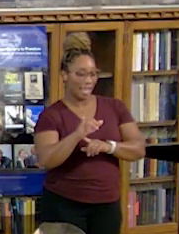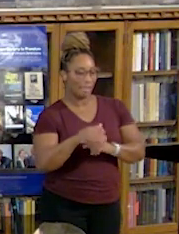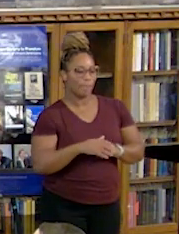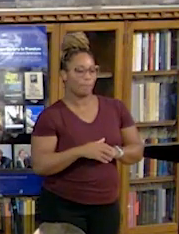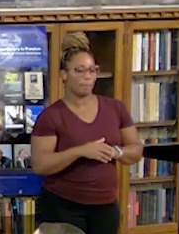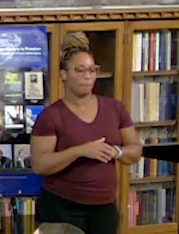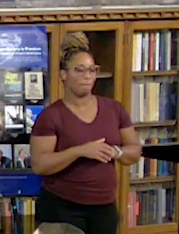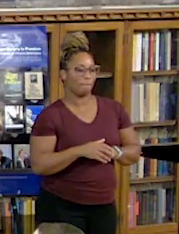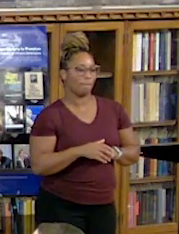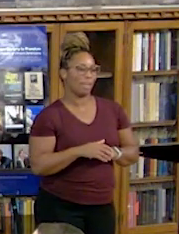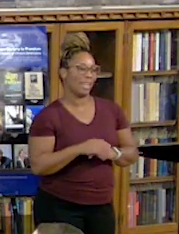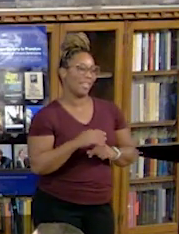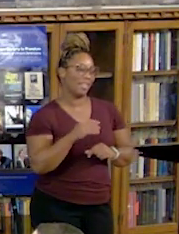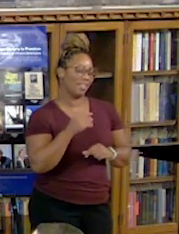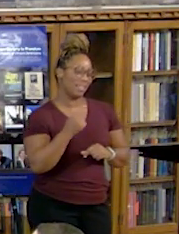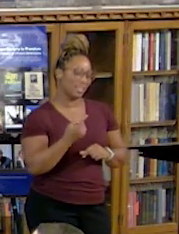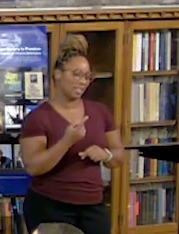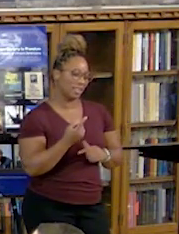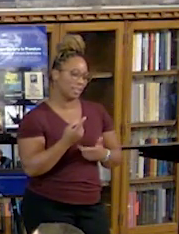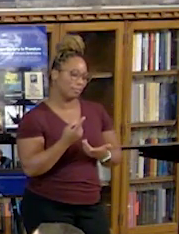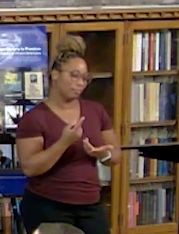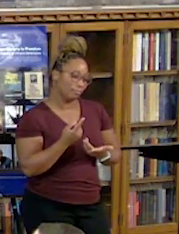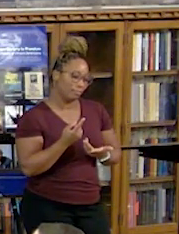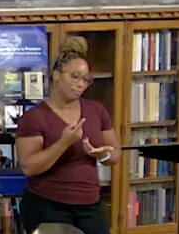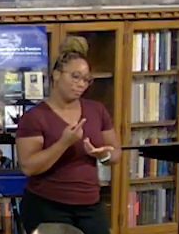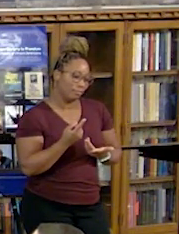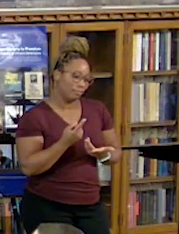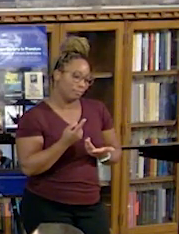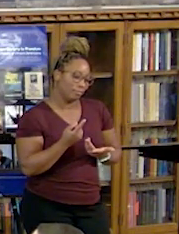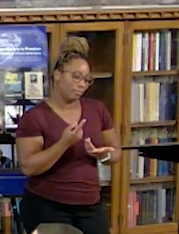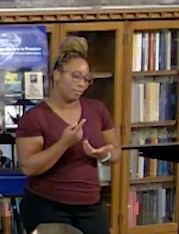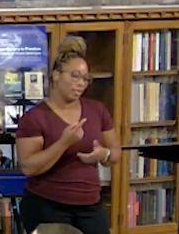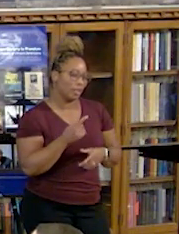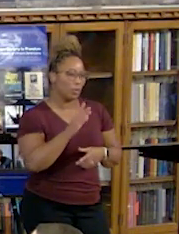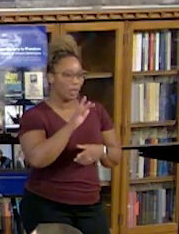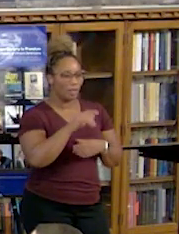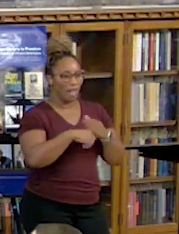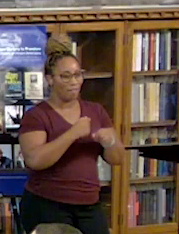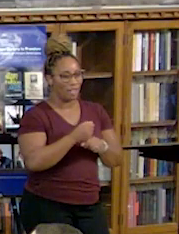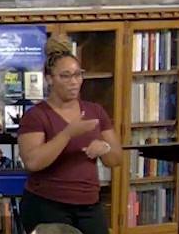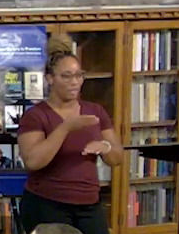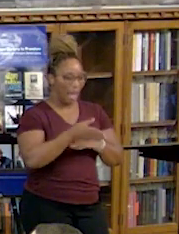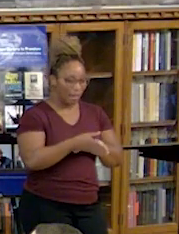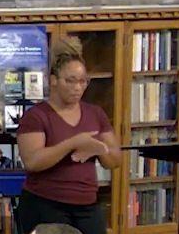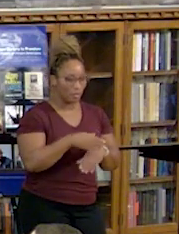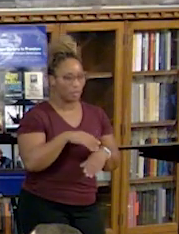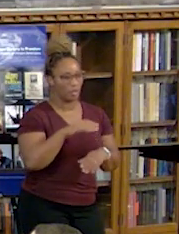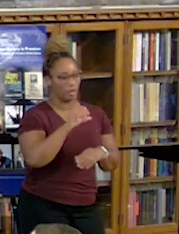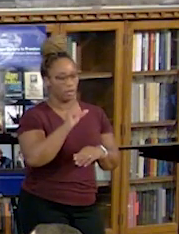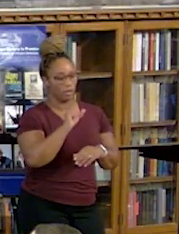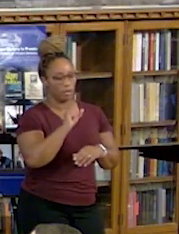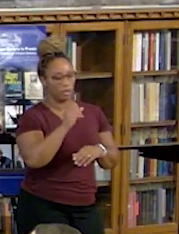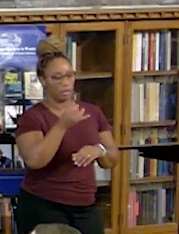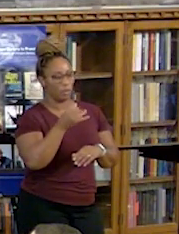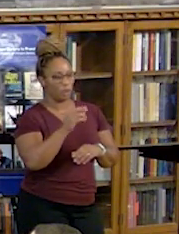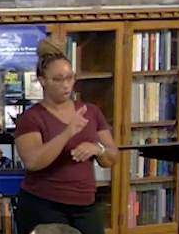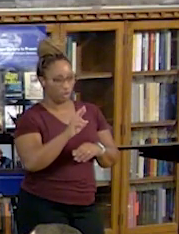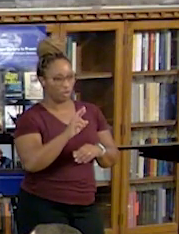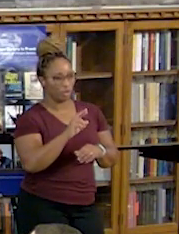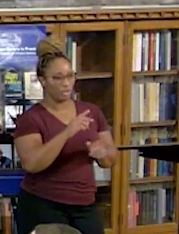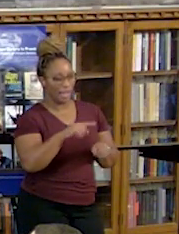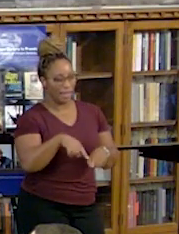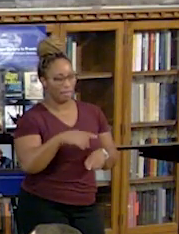a century after sourer truth the life of symbol which came out uh from Norton in 1996 next